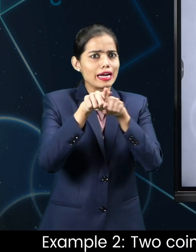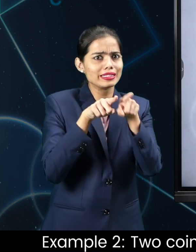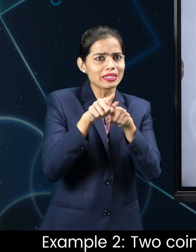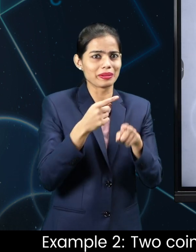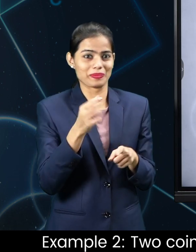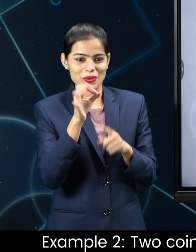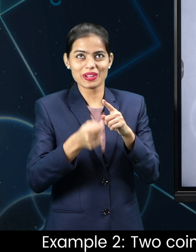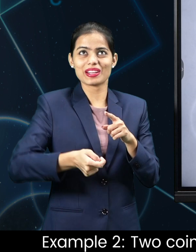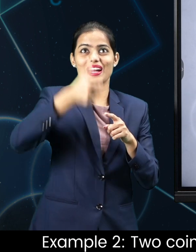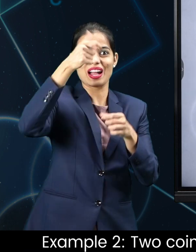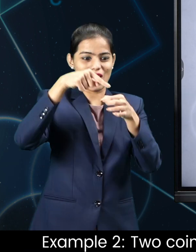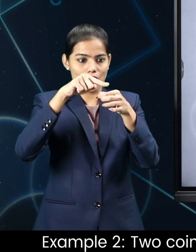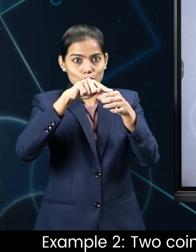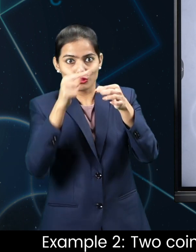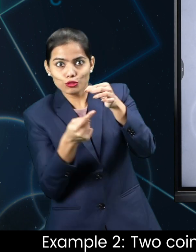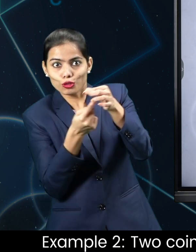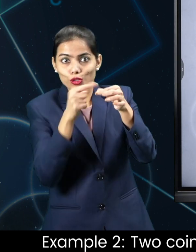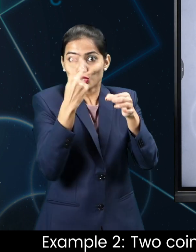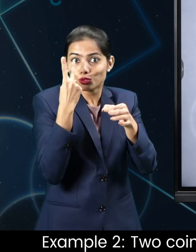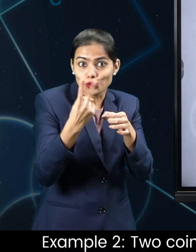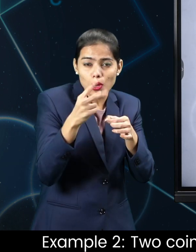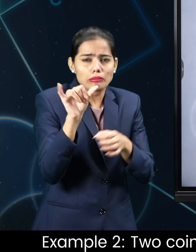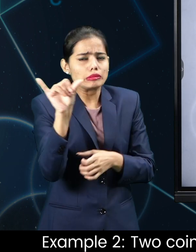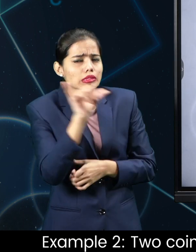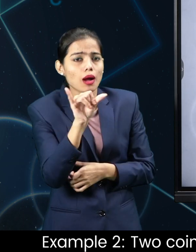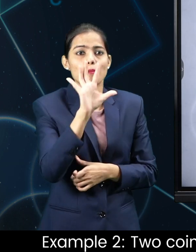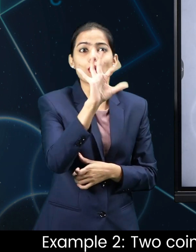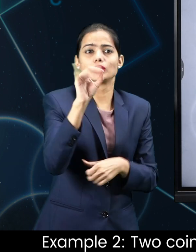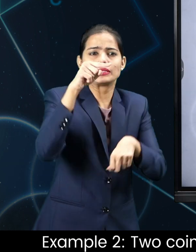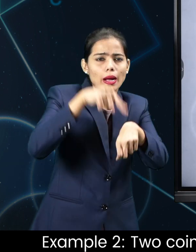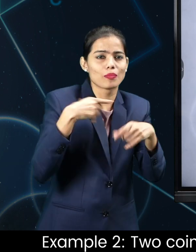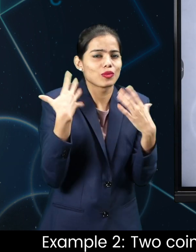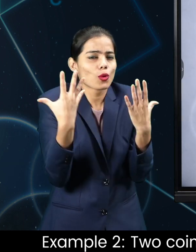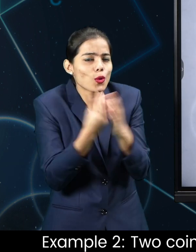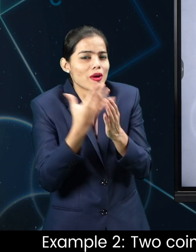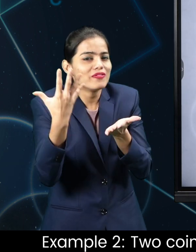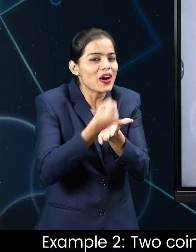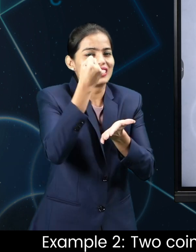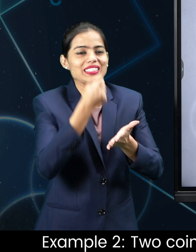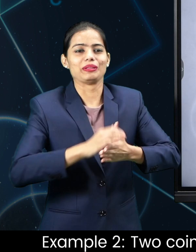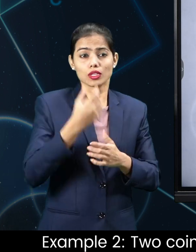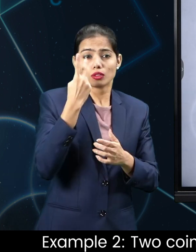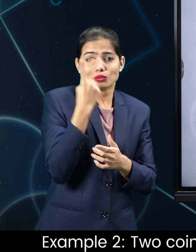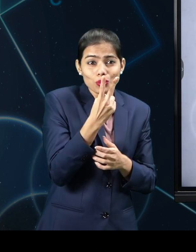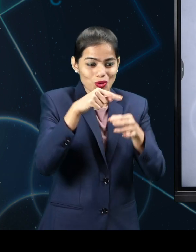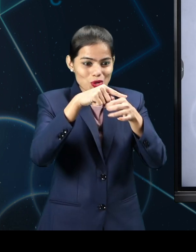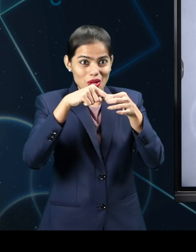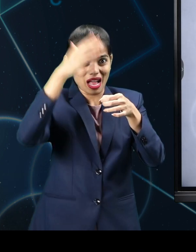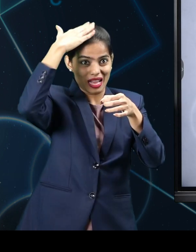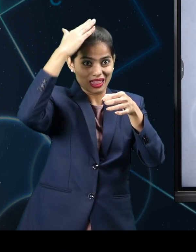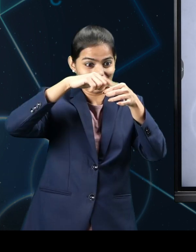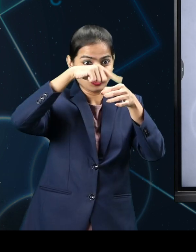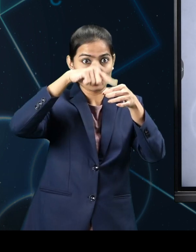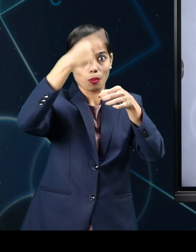Example 2. Two coins are tossed simultaneously 500 times. We get 2